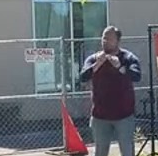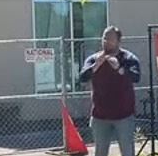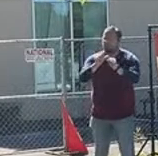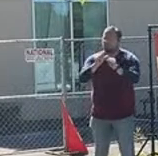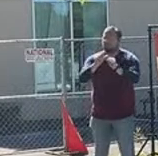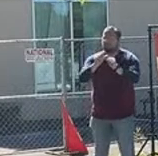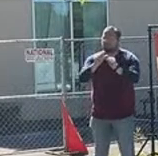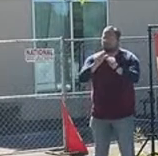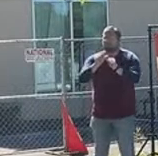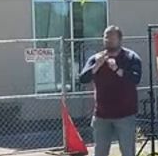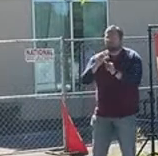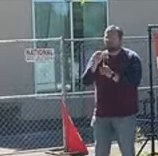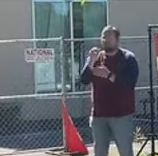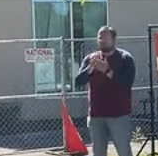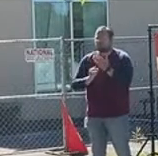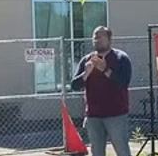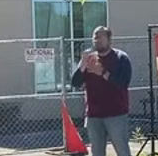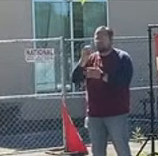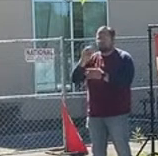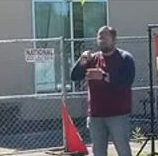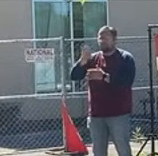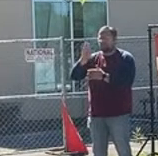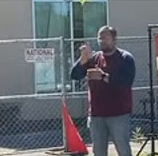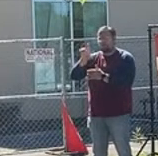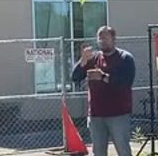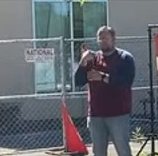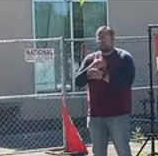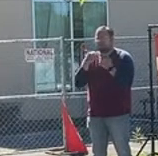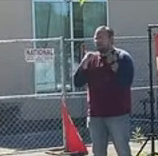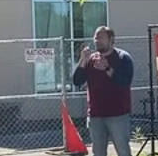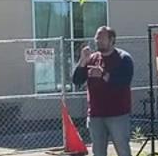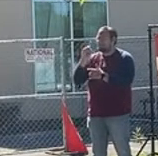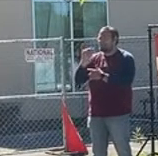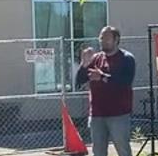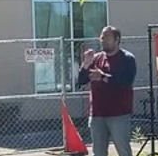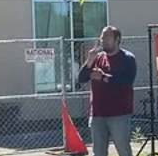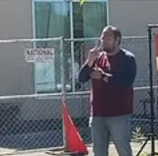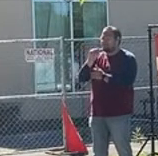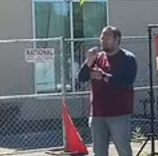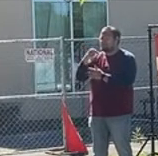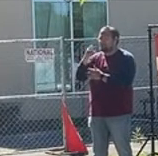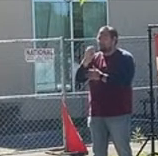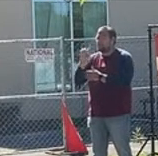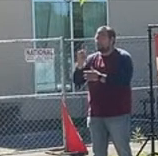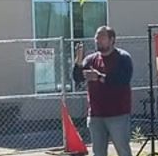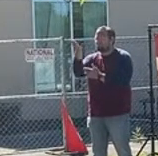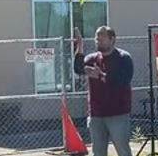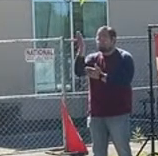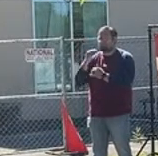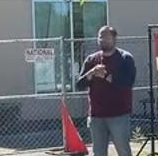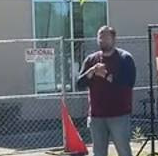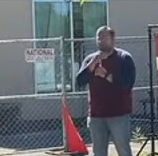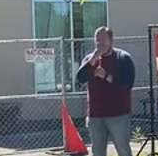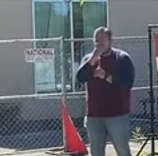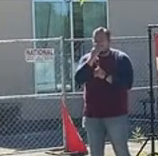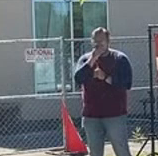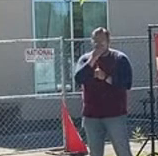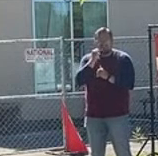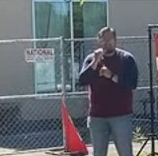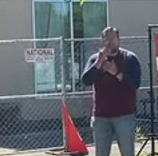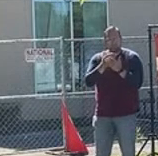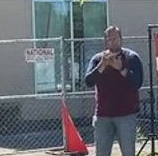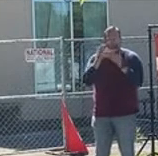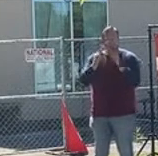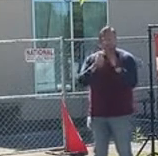And the architects are BBL, and do we have Dan Vasquez? Can you raise your hand, Dan? Thank you. Super good partnership as